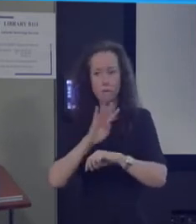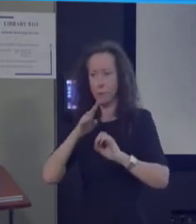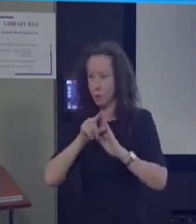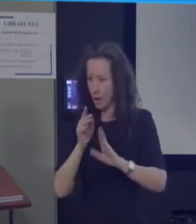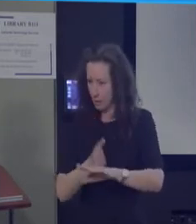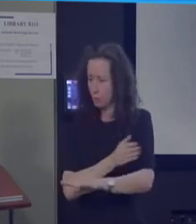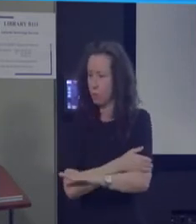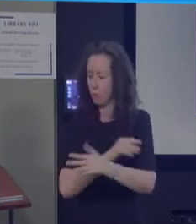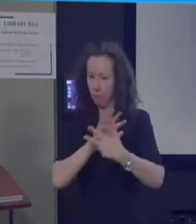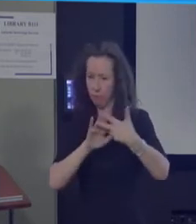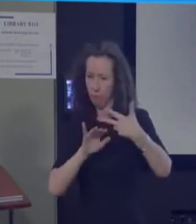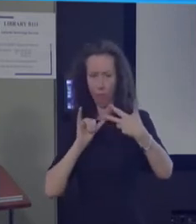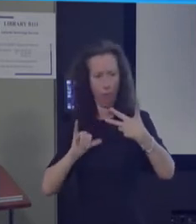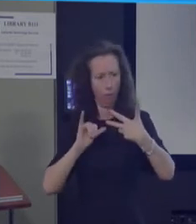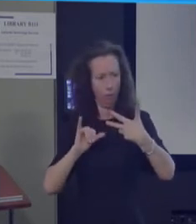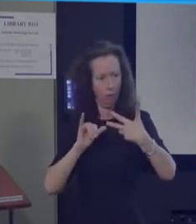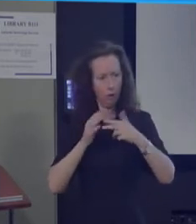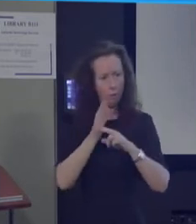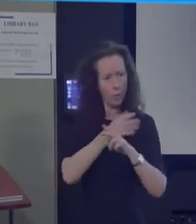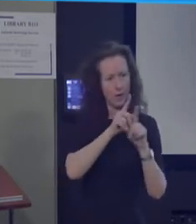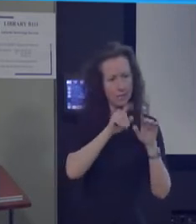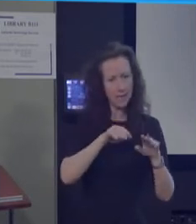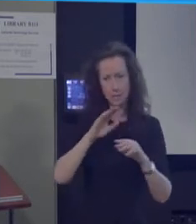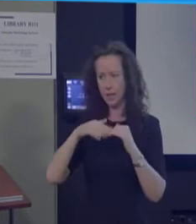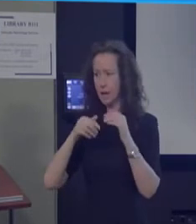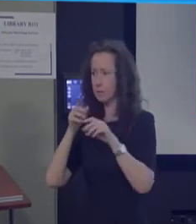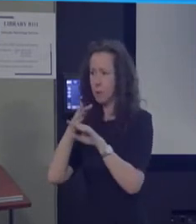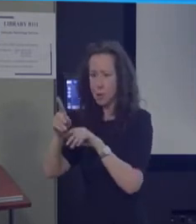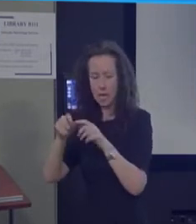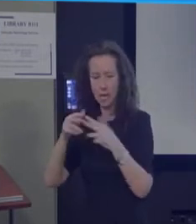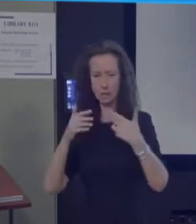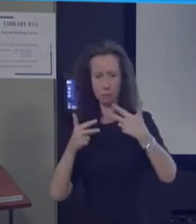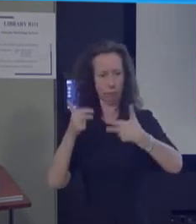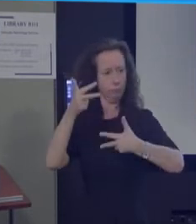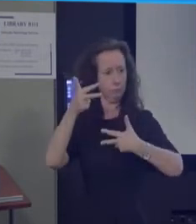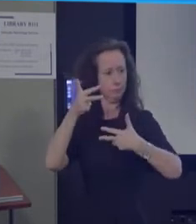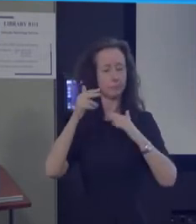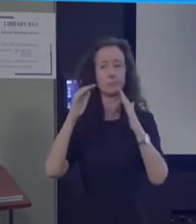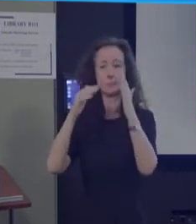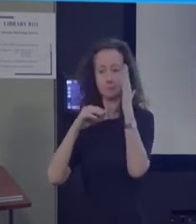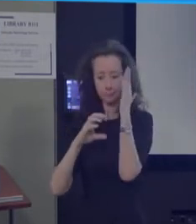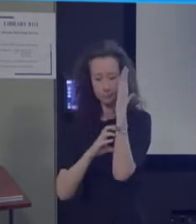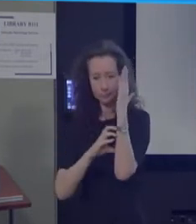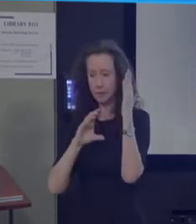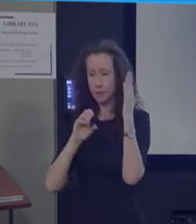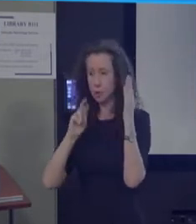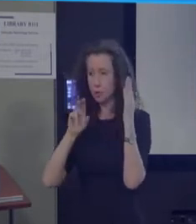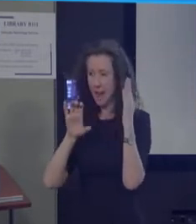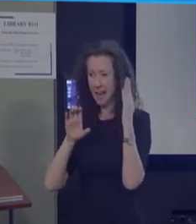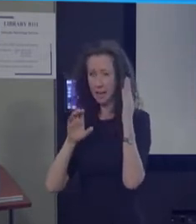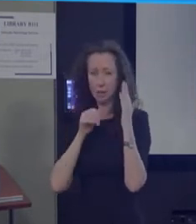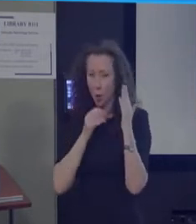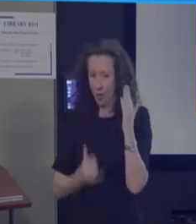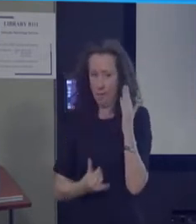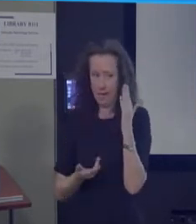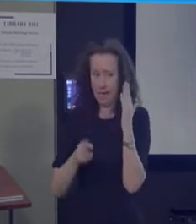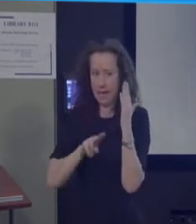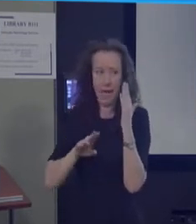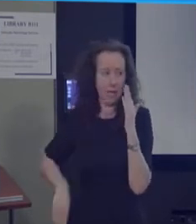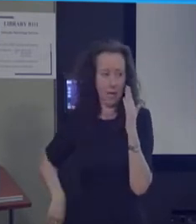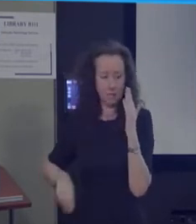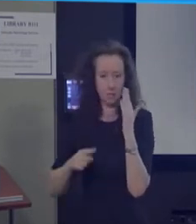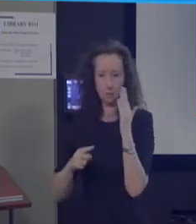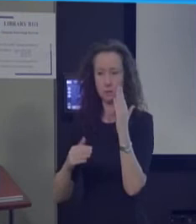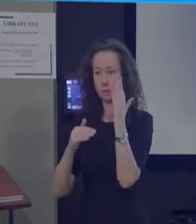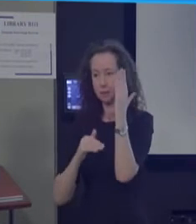when they started pre-test. Socratic, there's no immediate gains, and discovery, there's no immediate gains.